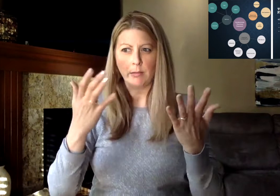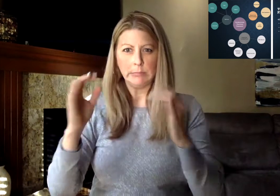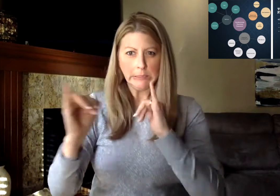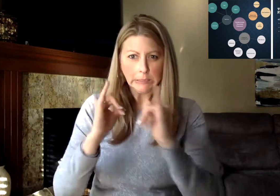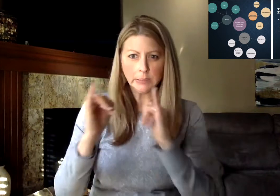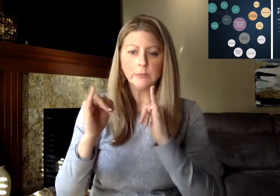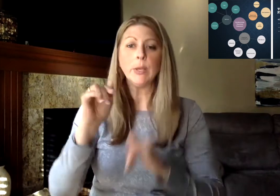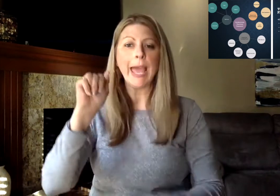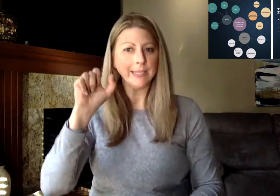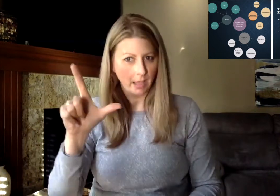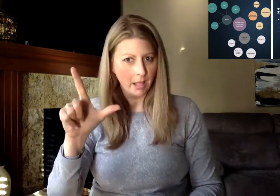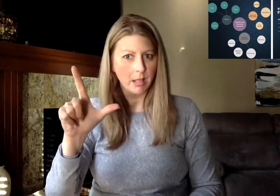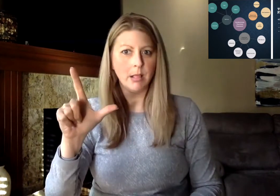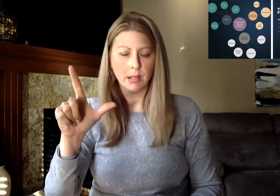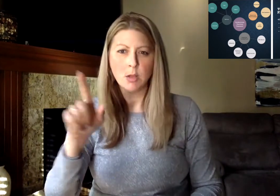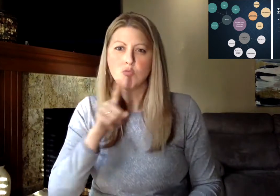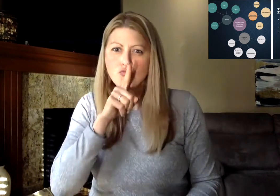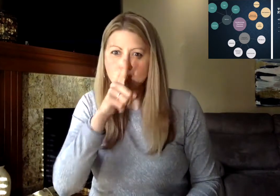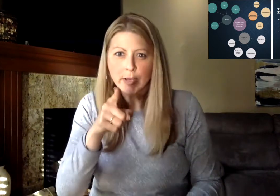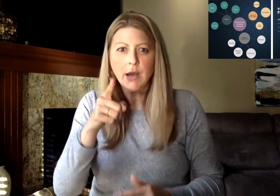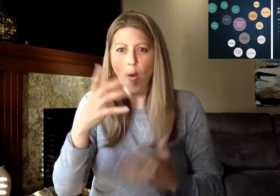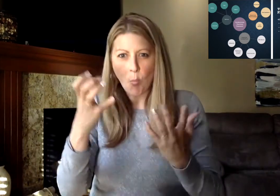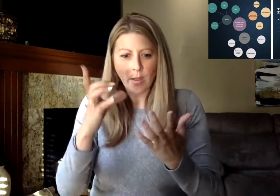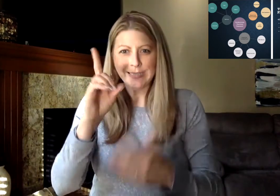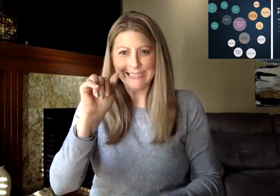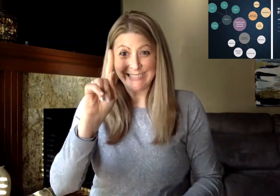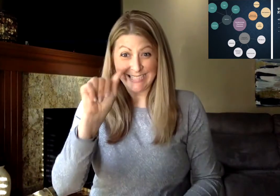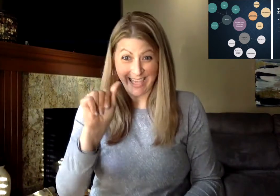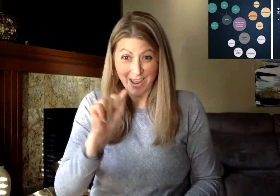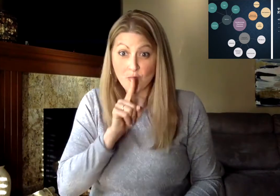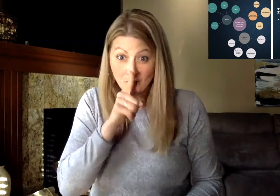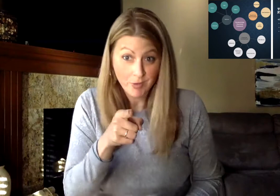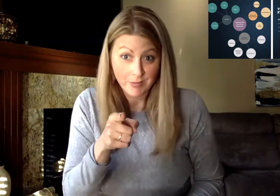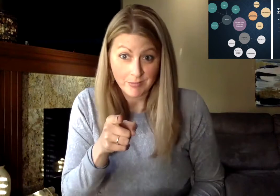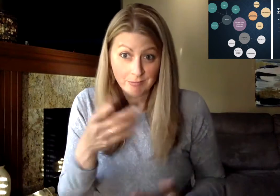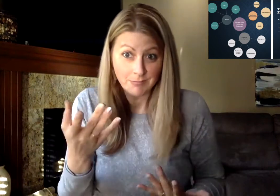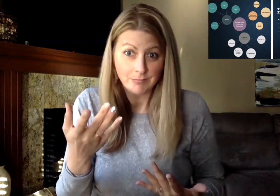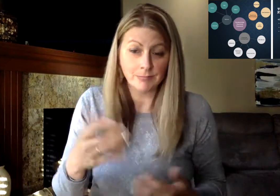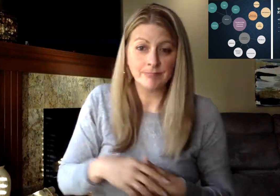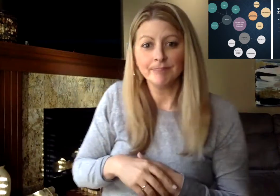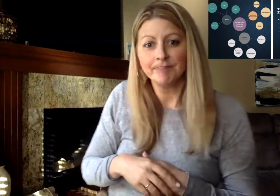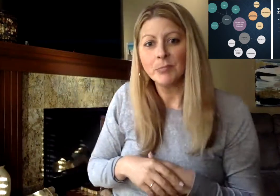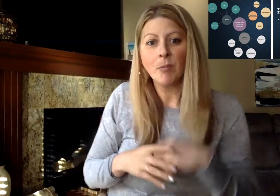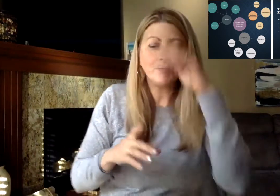I wanted my interviews to be in ASL. I wanted authentic data, real, true, accurate